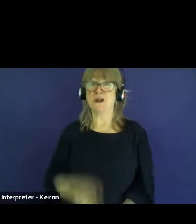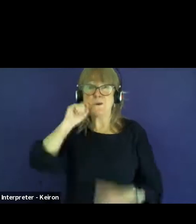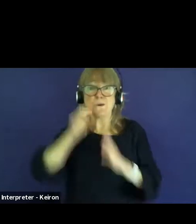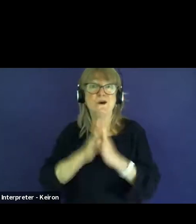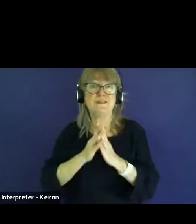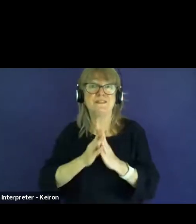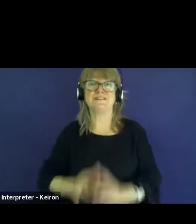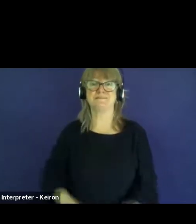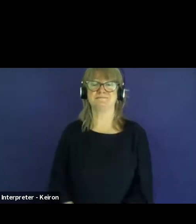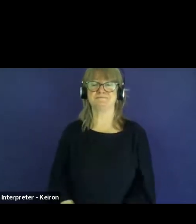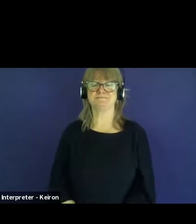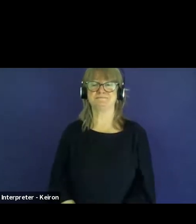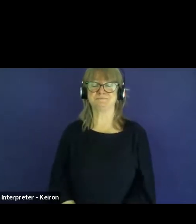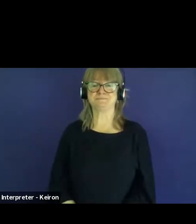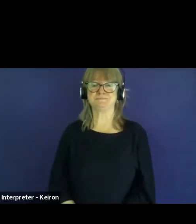it.